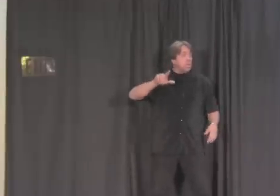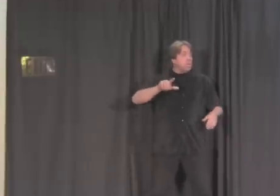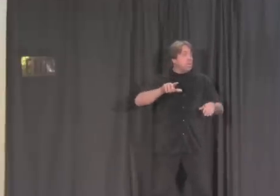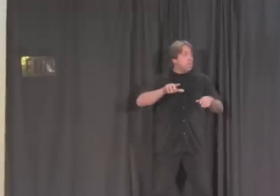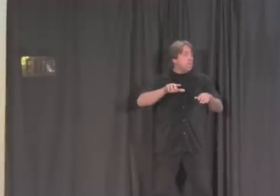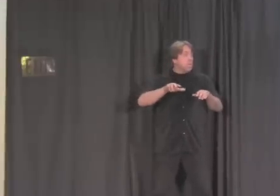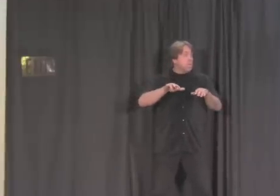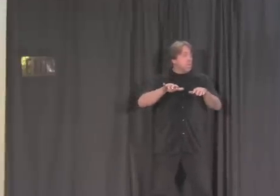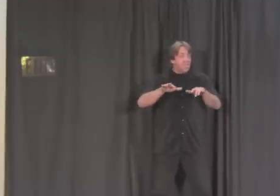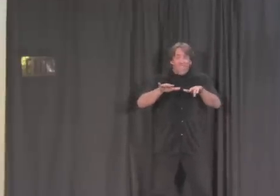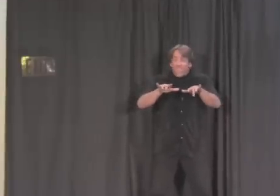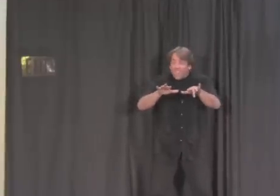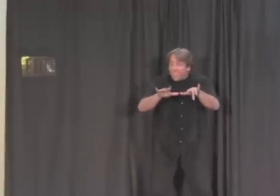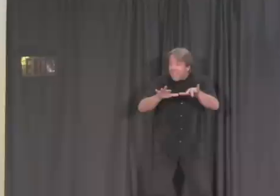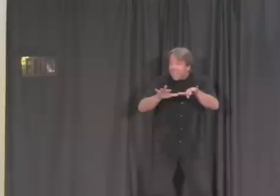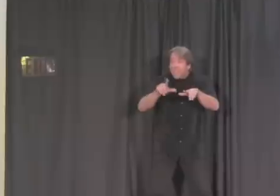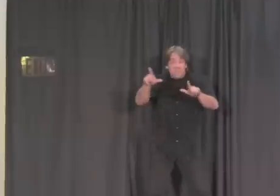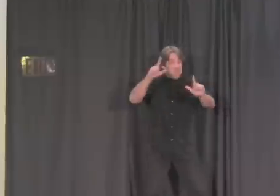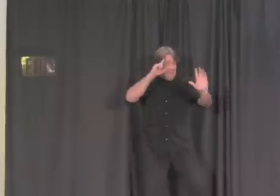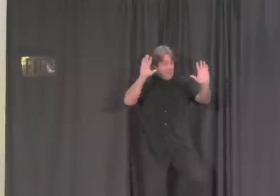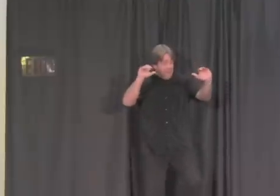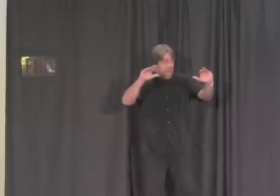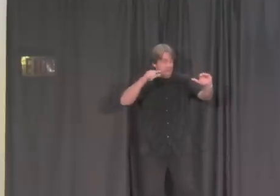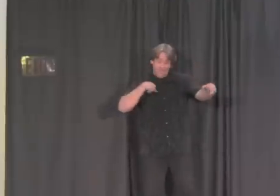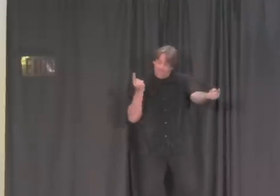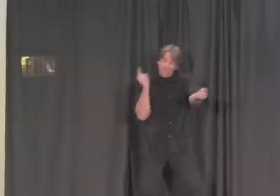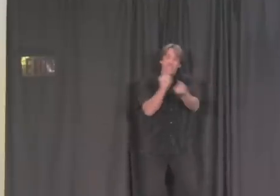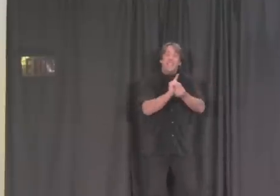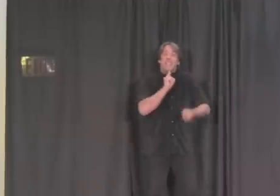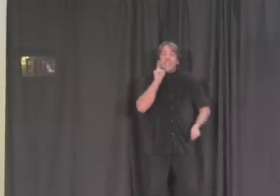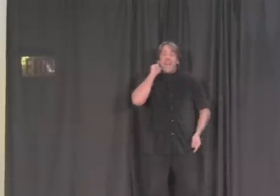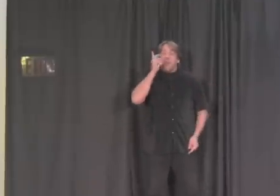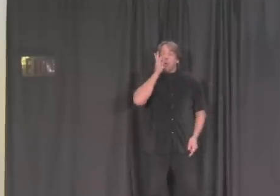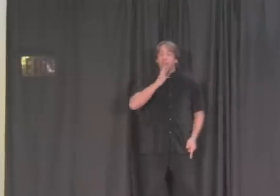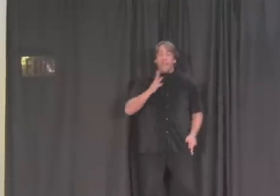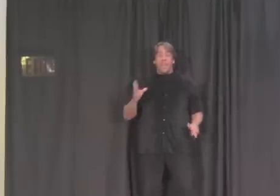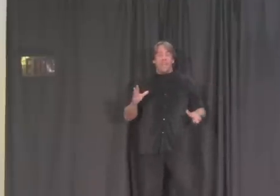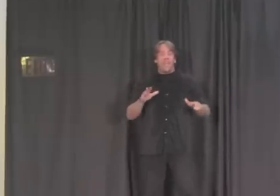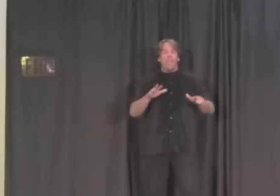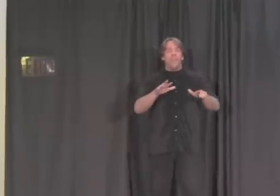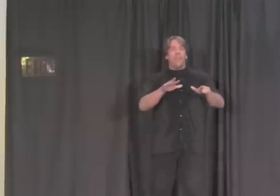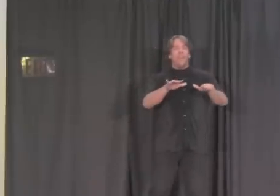Flirt? Like this? Flirt? Do you expect to meet a deaf lady and be like...